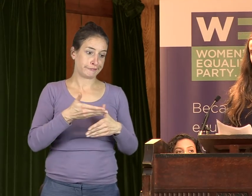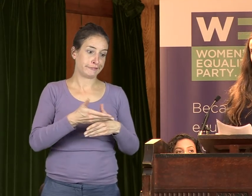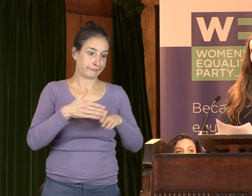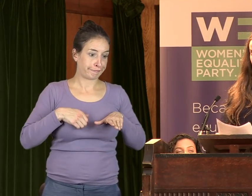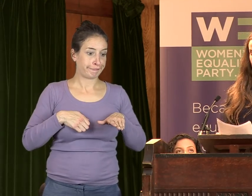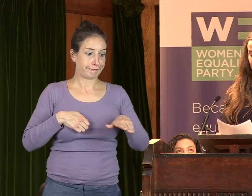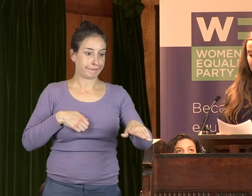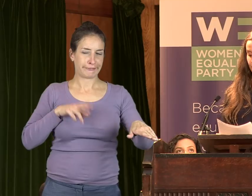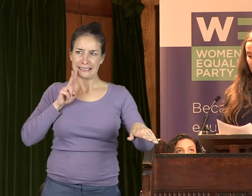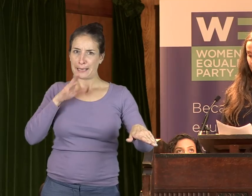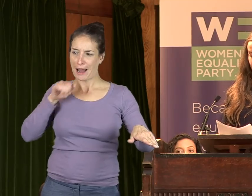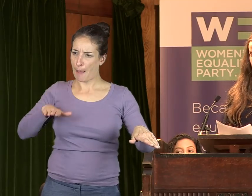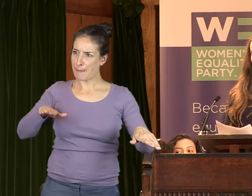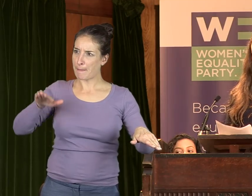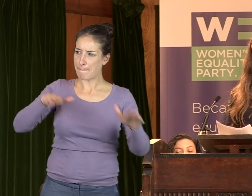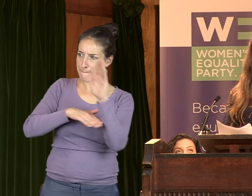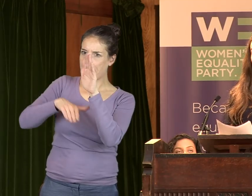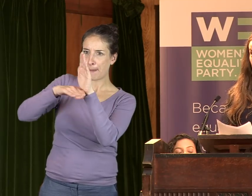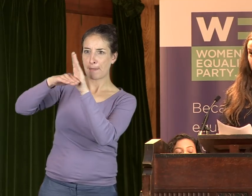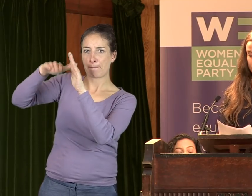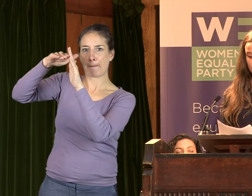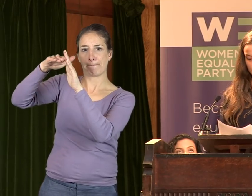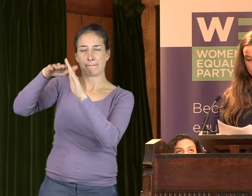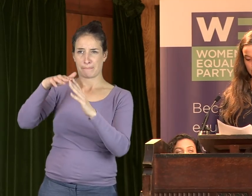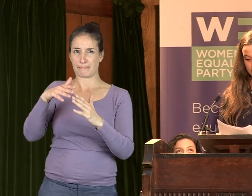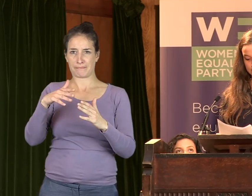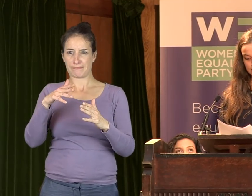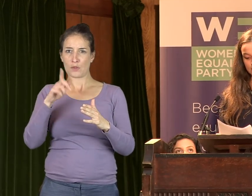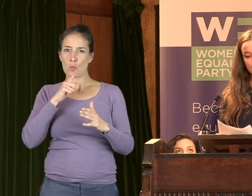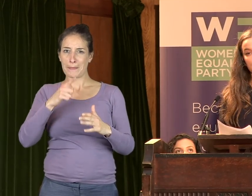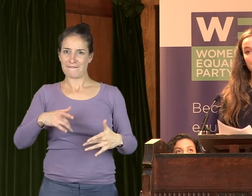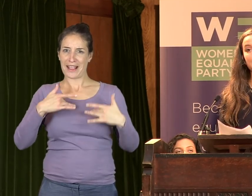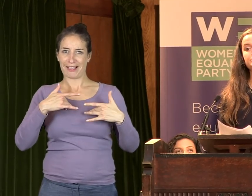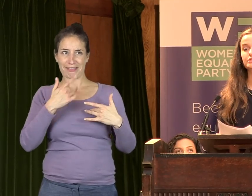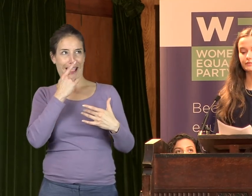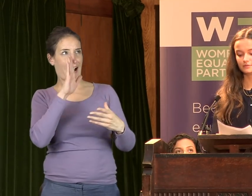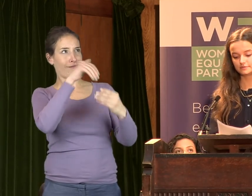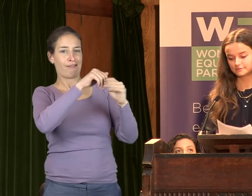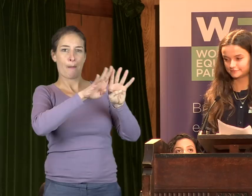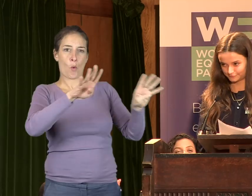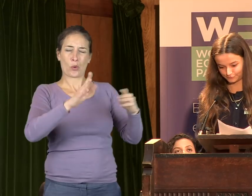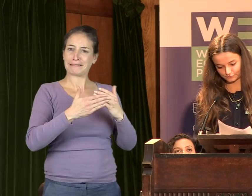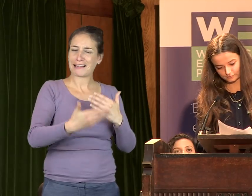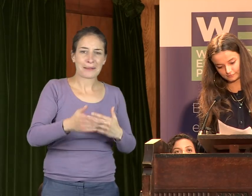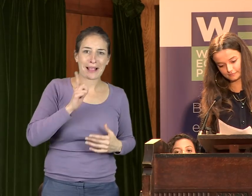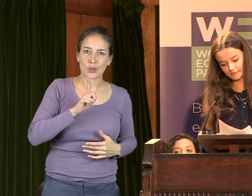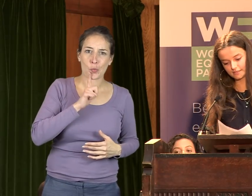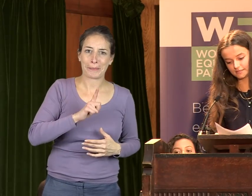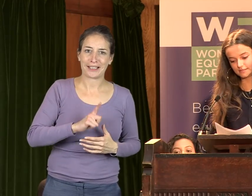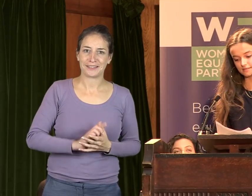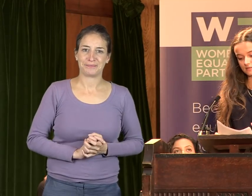able to see the possibility of becoming board members, regardless of their gender. It is true.